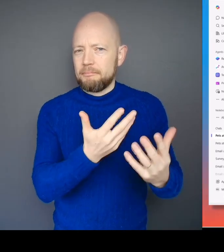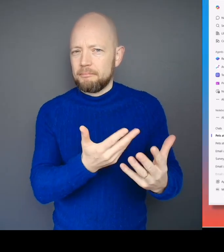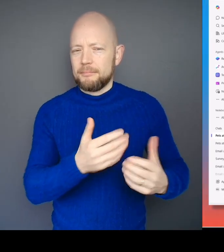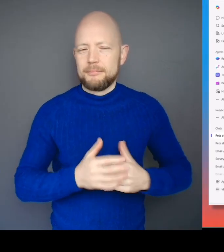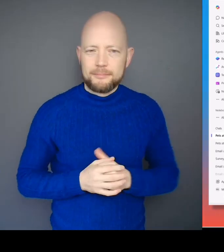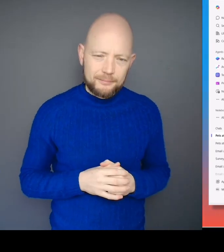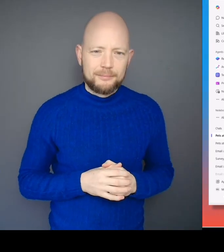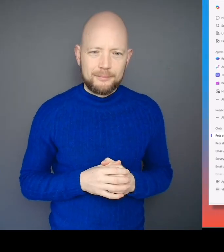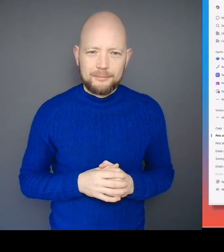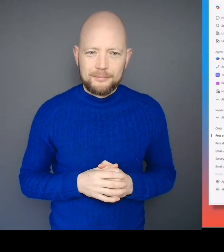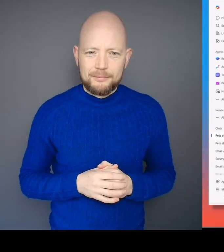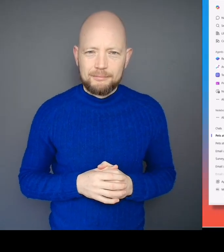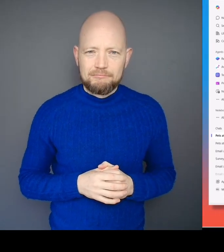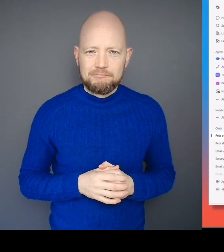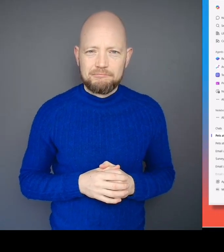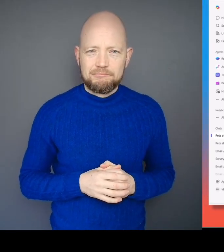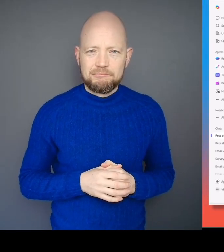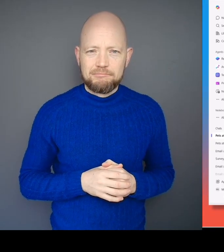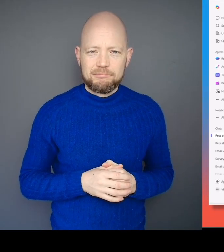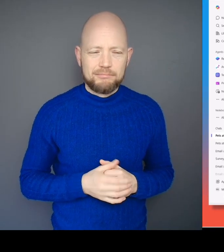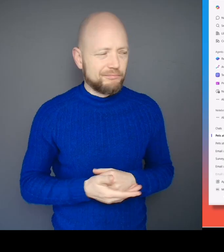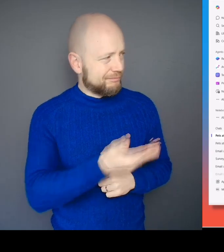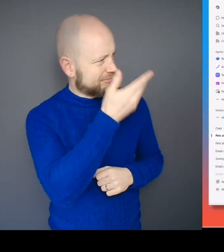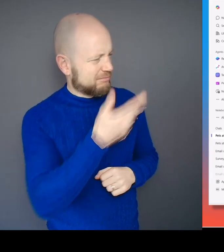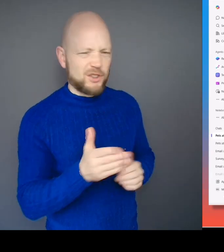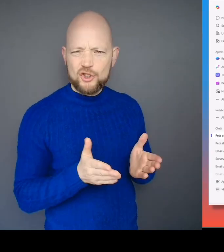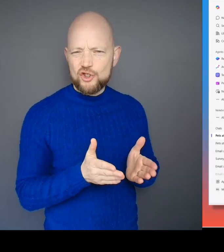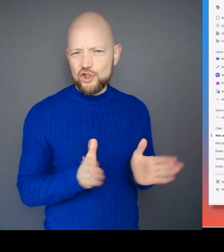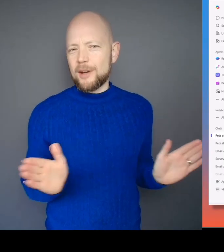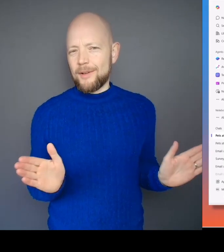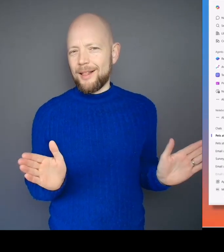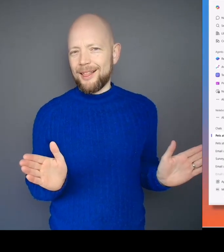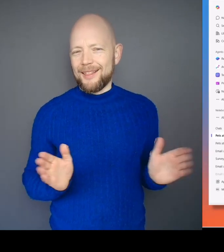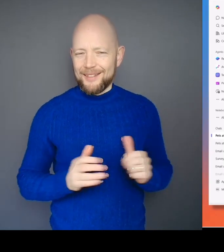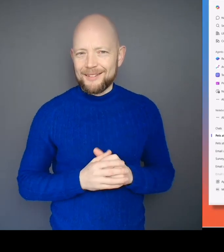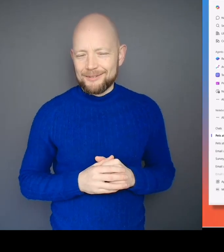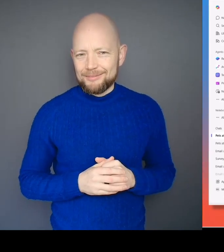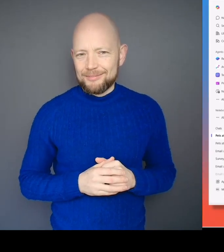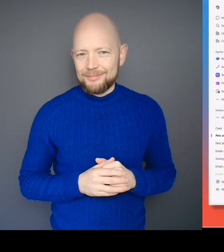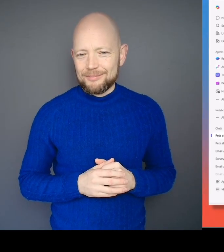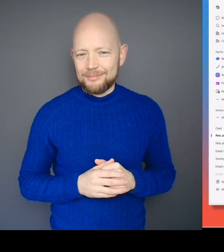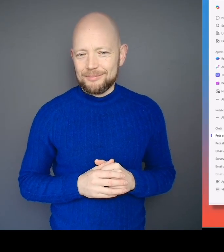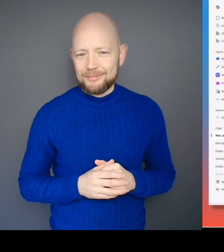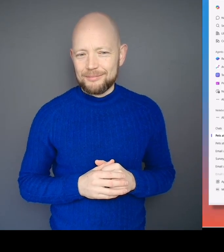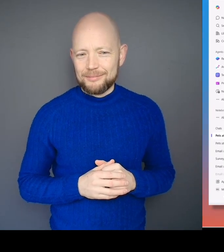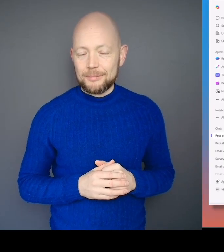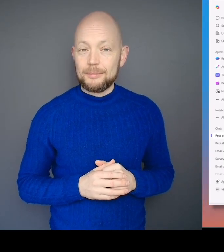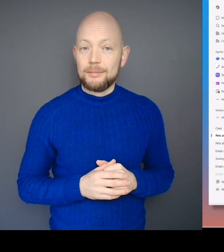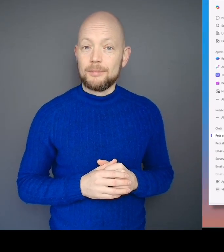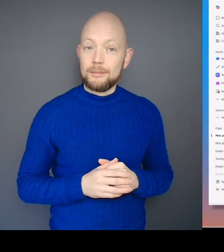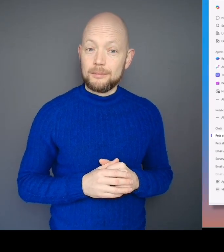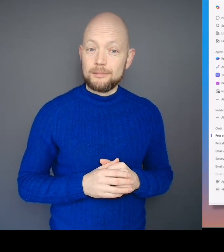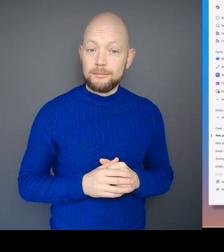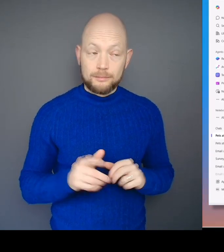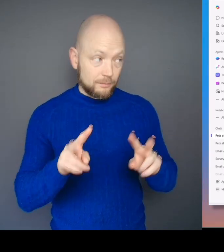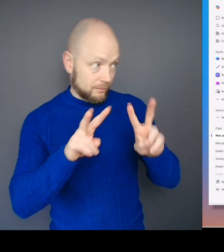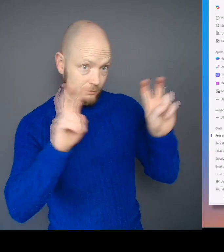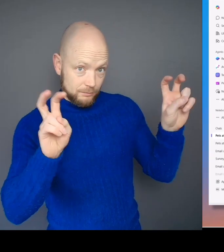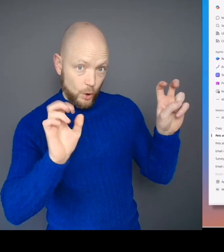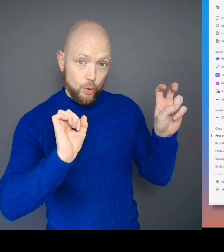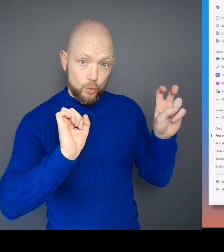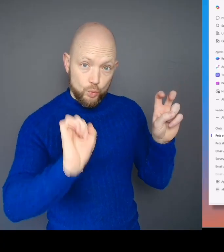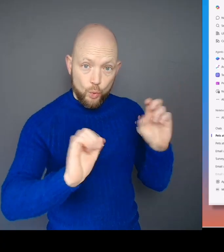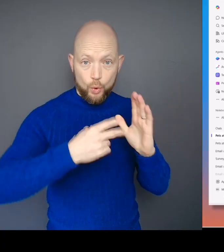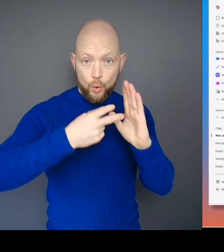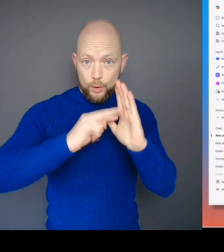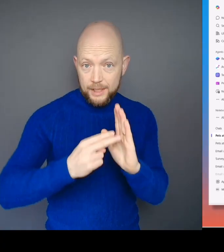in the past about this, common goals, how it typically runs. So this is all quite general. But what's happening in your organization